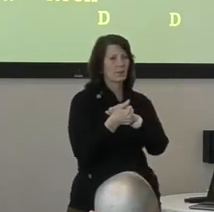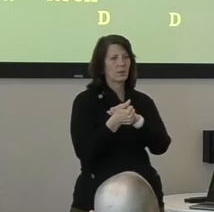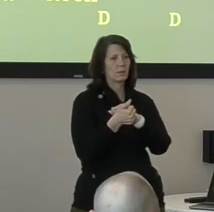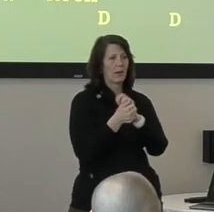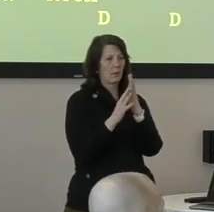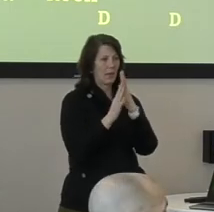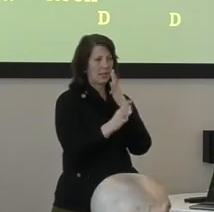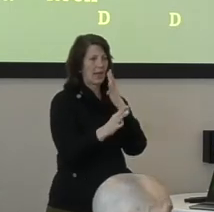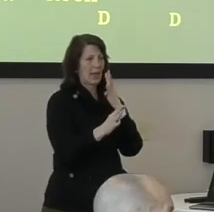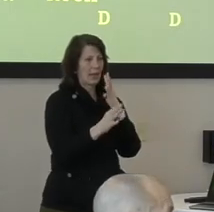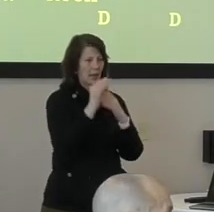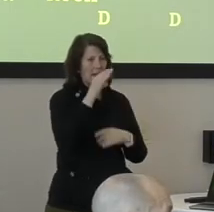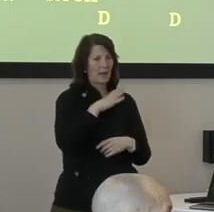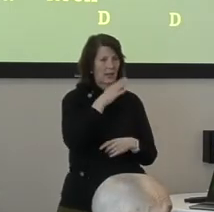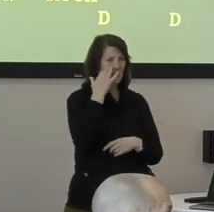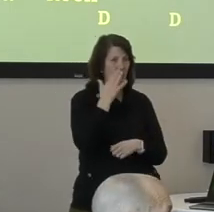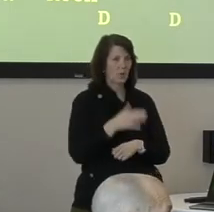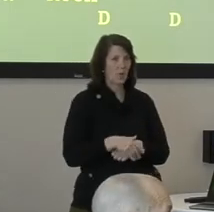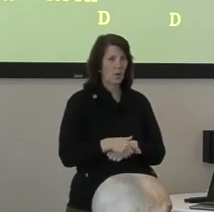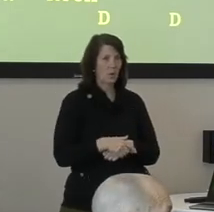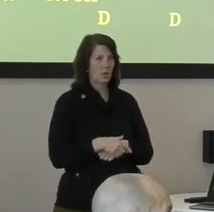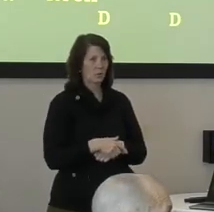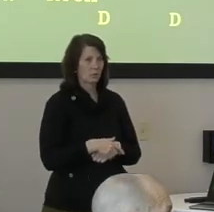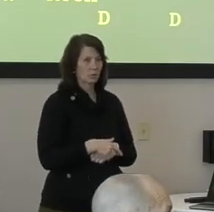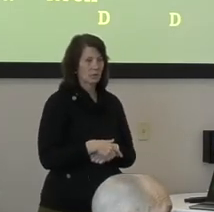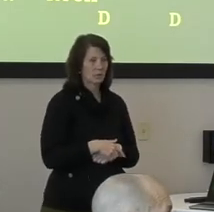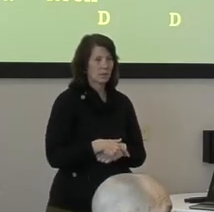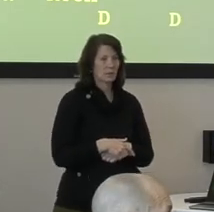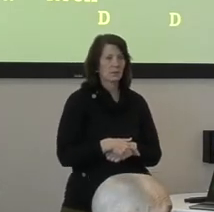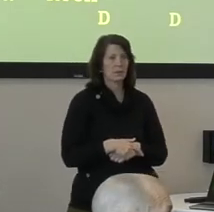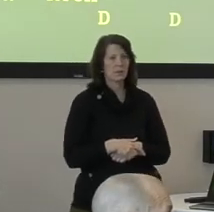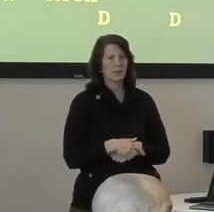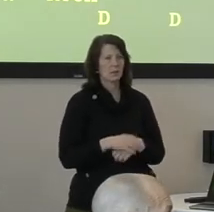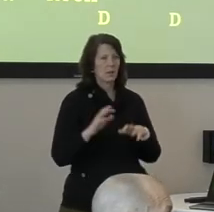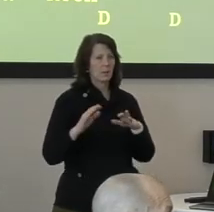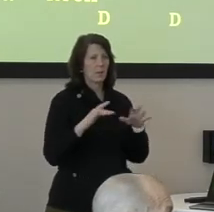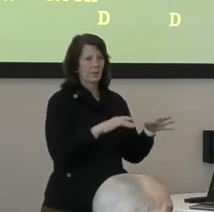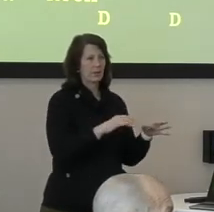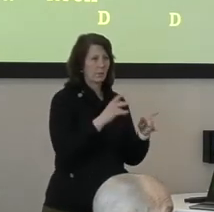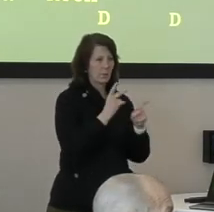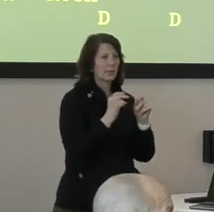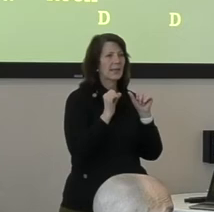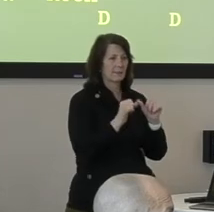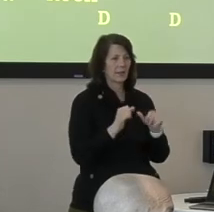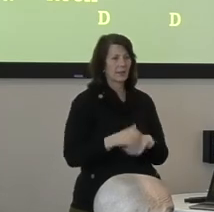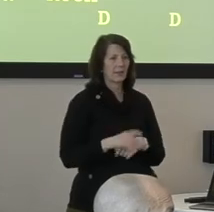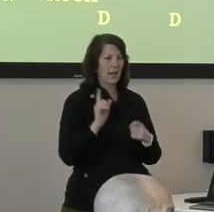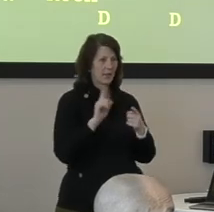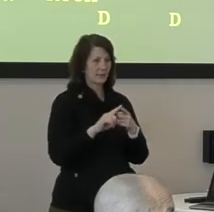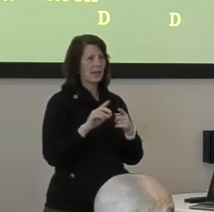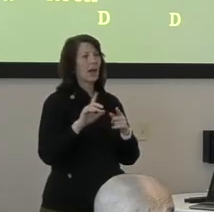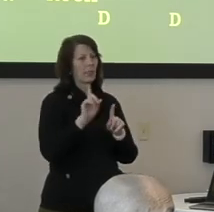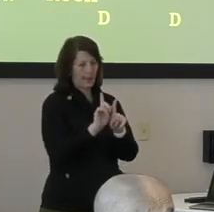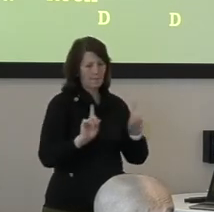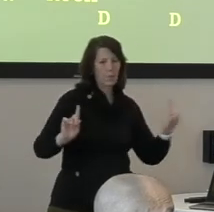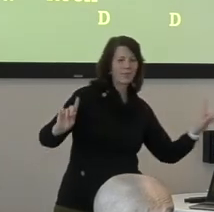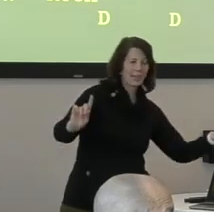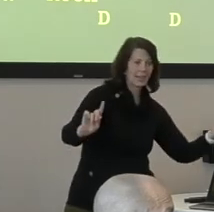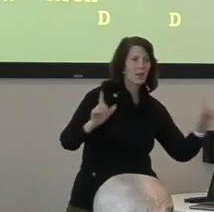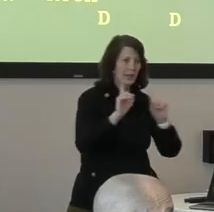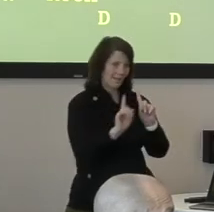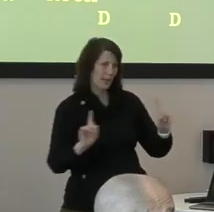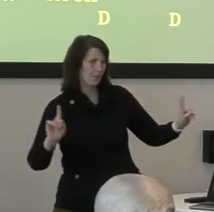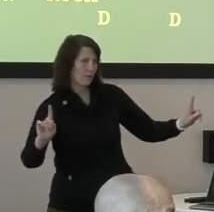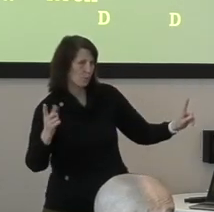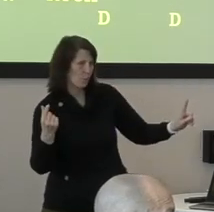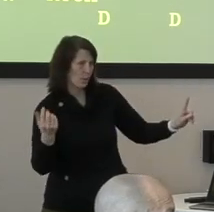align, because now our guys know, hey, let's just, you know, we'll flood this, right? And we'll keep flooding it until they move guys out. And then as soon as they move guys